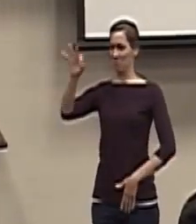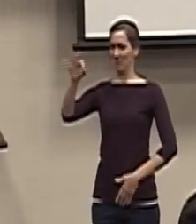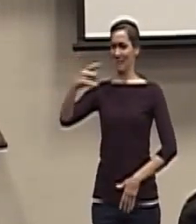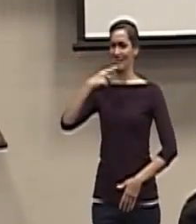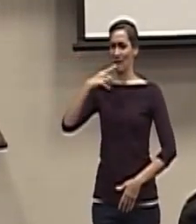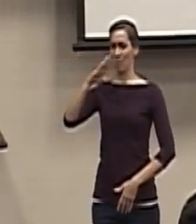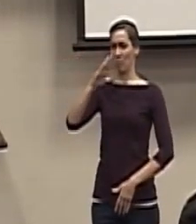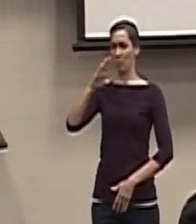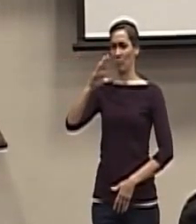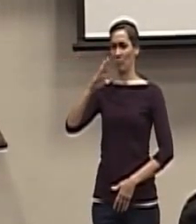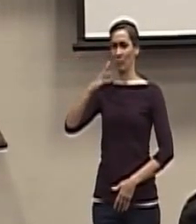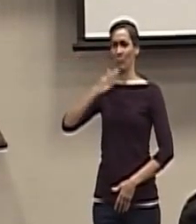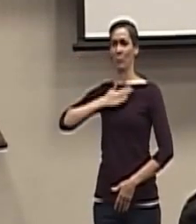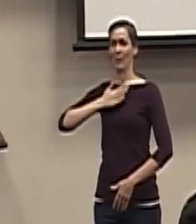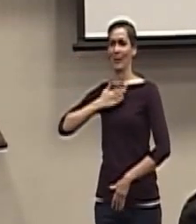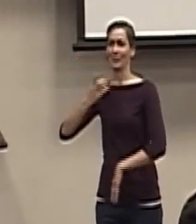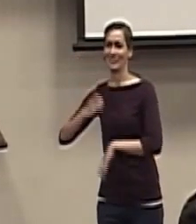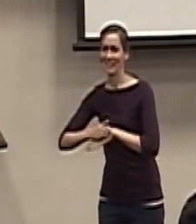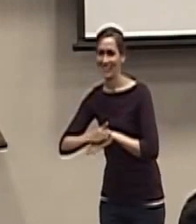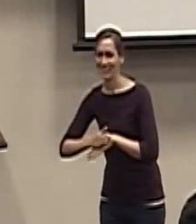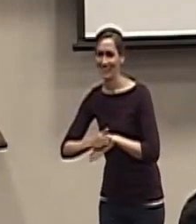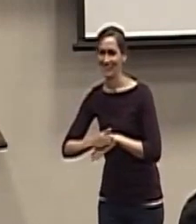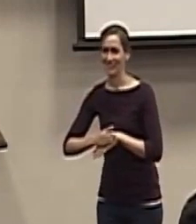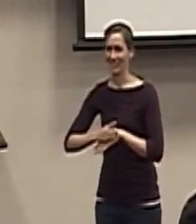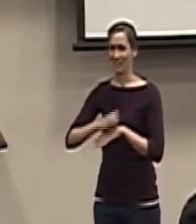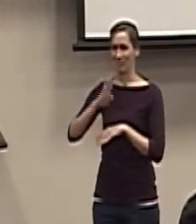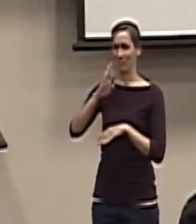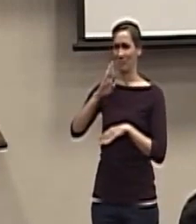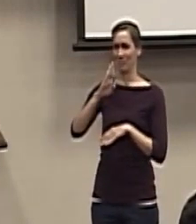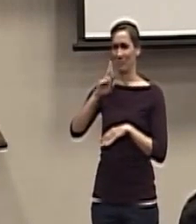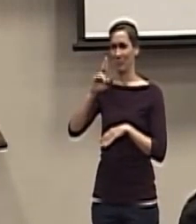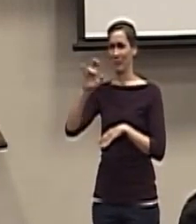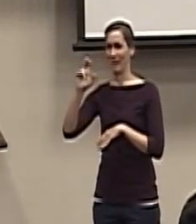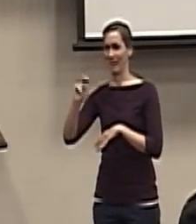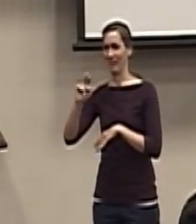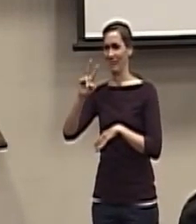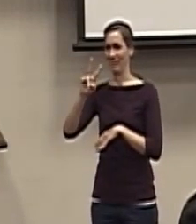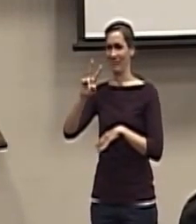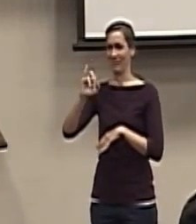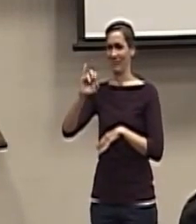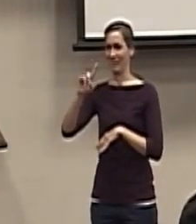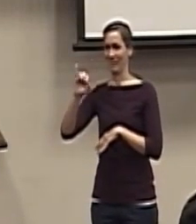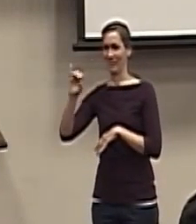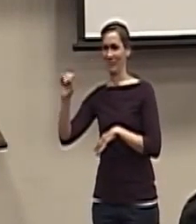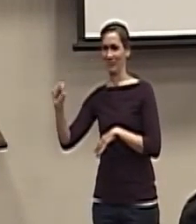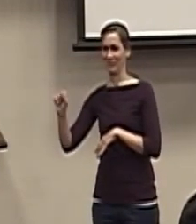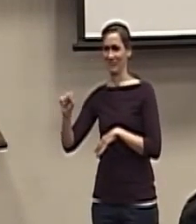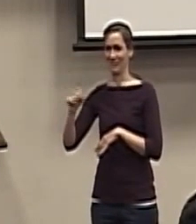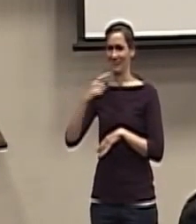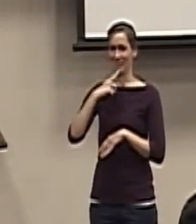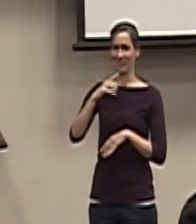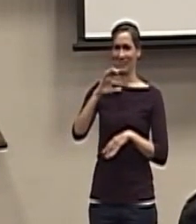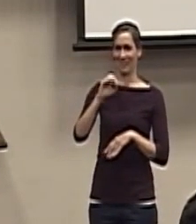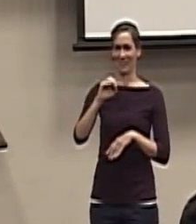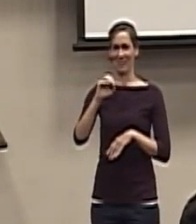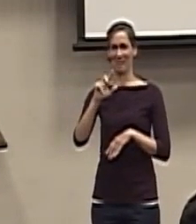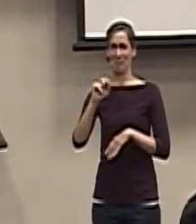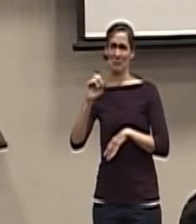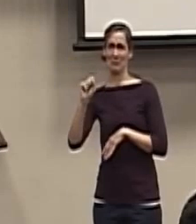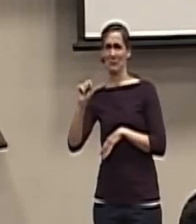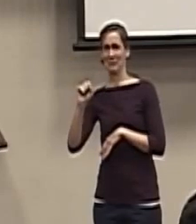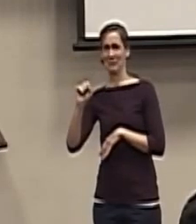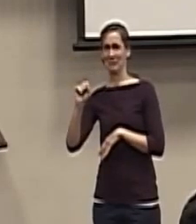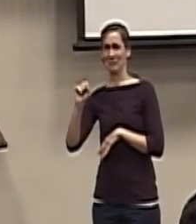means, and I said, "Bienvenidos," which means, I said, "Calas muy guapo," which means,